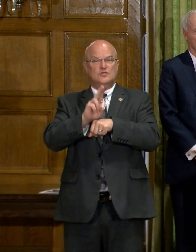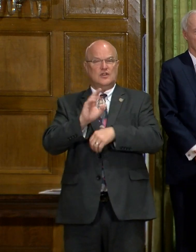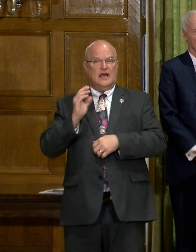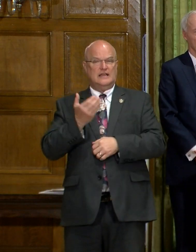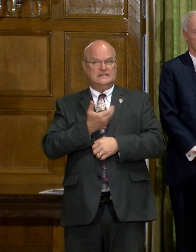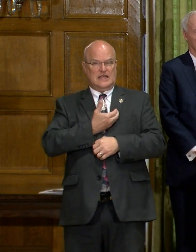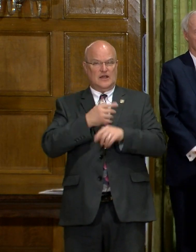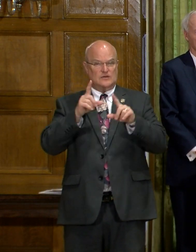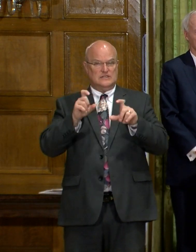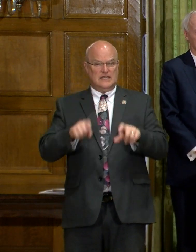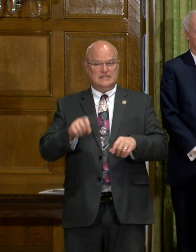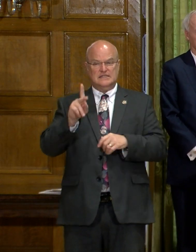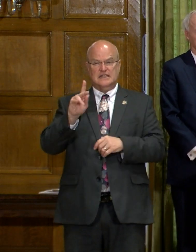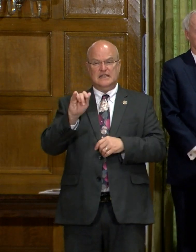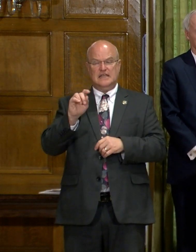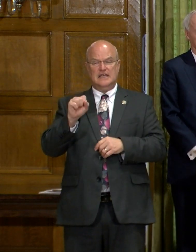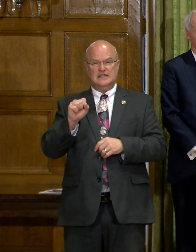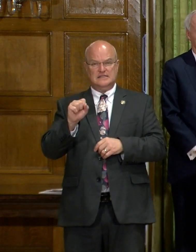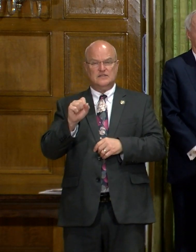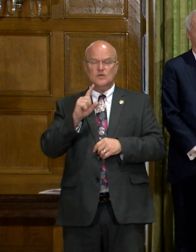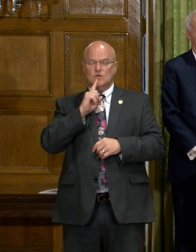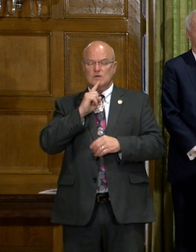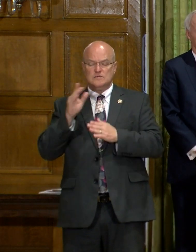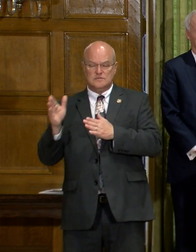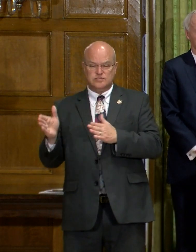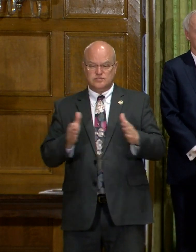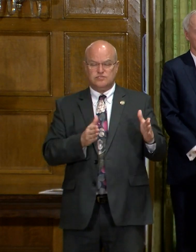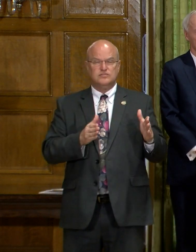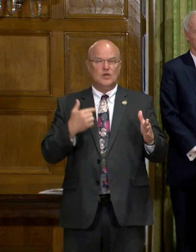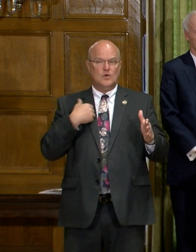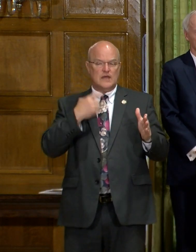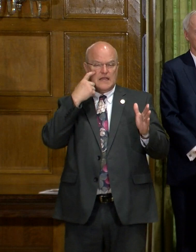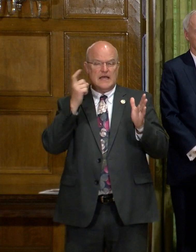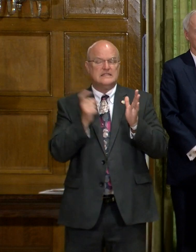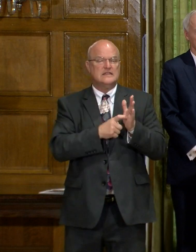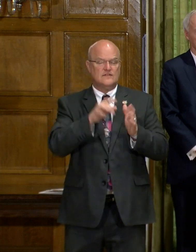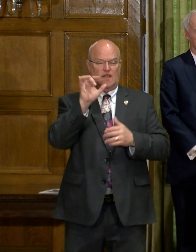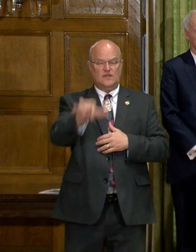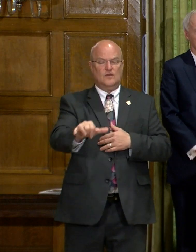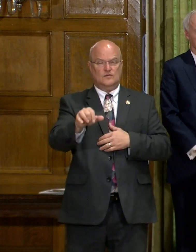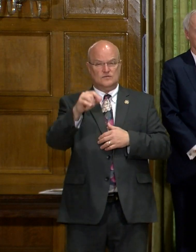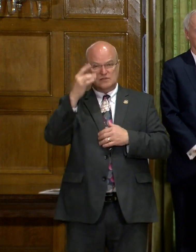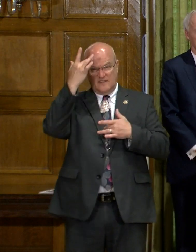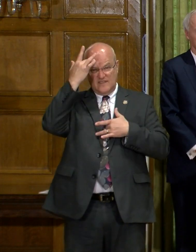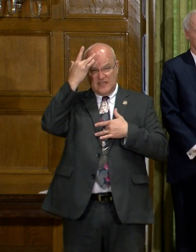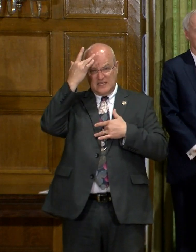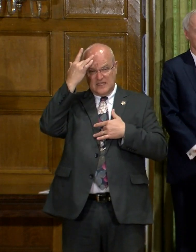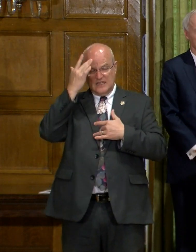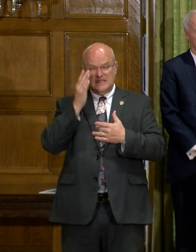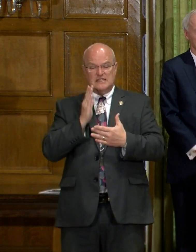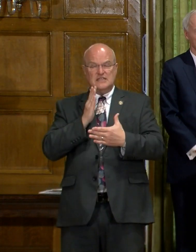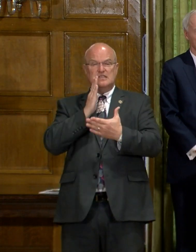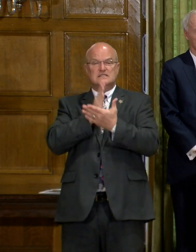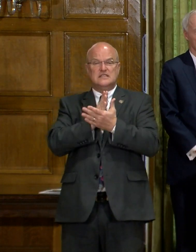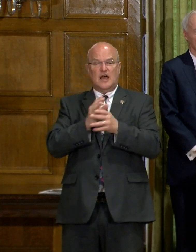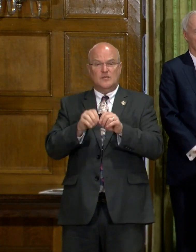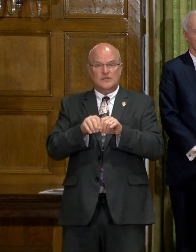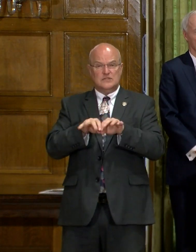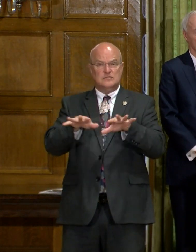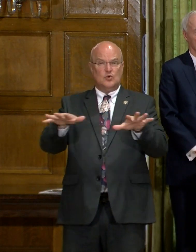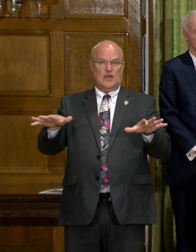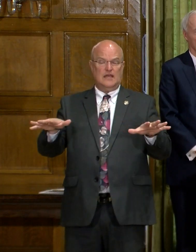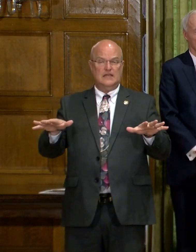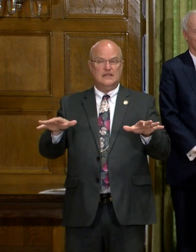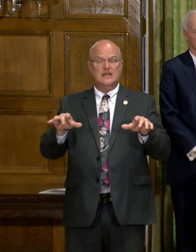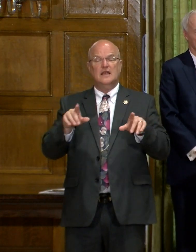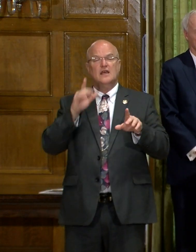our capacity very strategically so that we can identify those who are infected, interrupt or stop the spread of